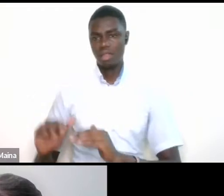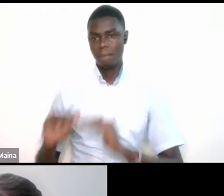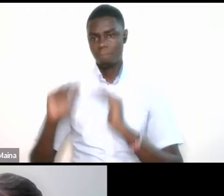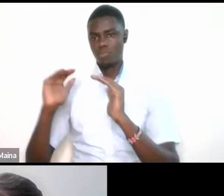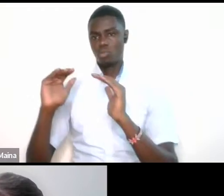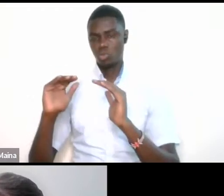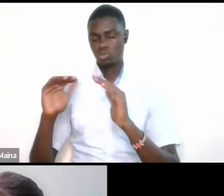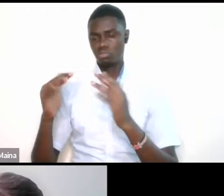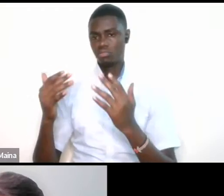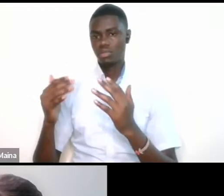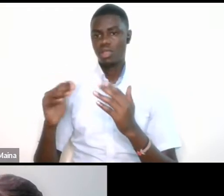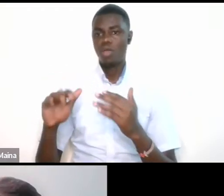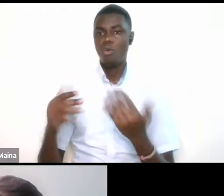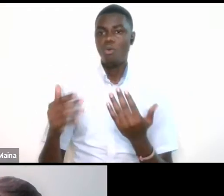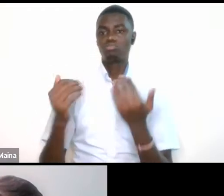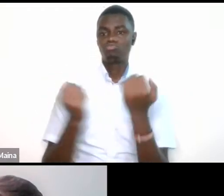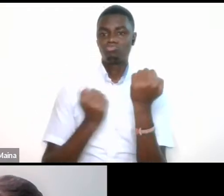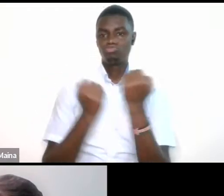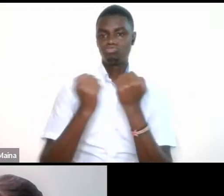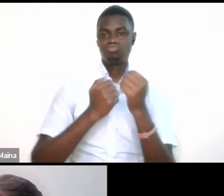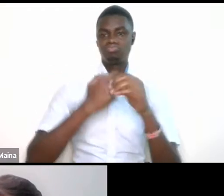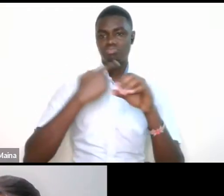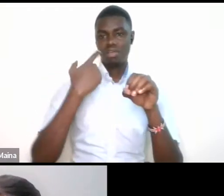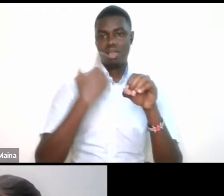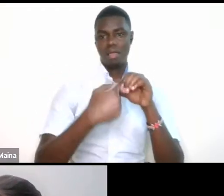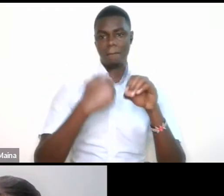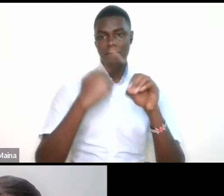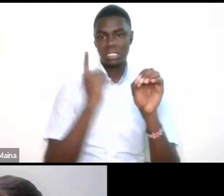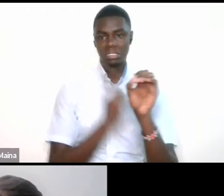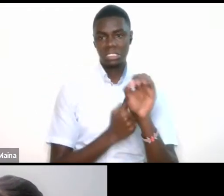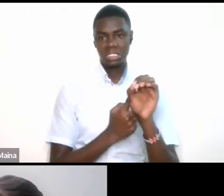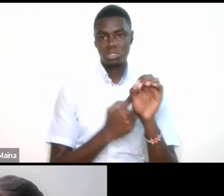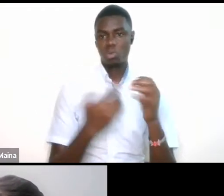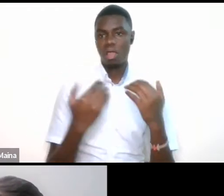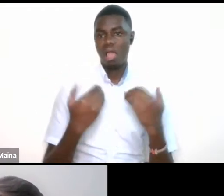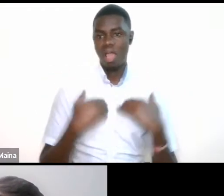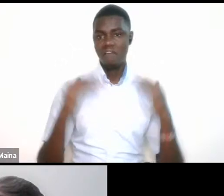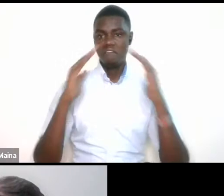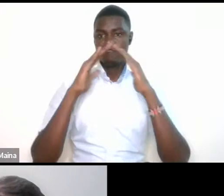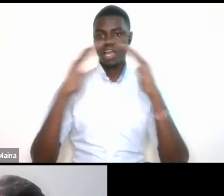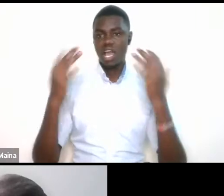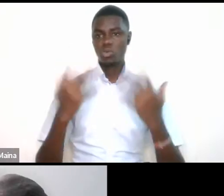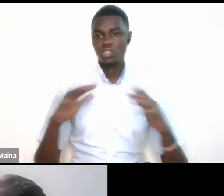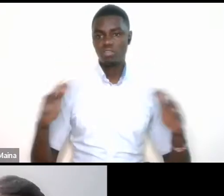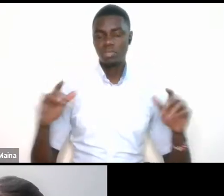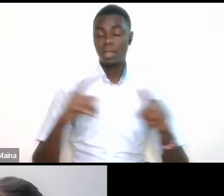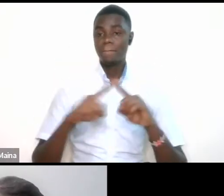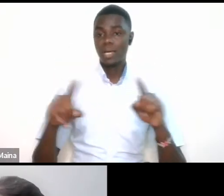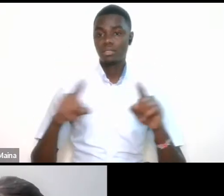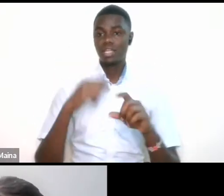to drive a Mercedes Benz and have a house on the beach. But fighting the good fight